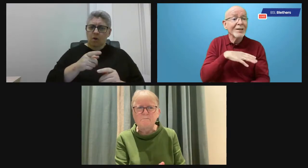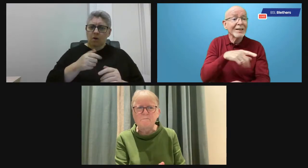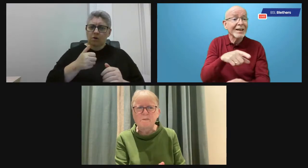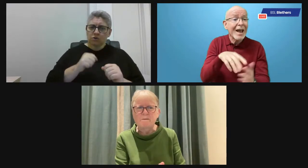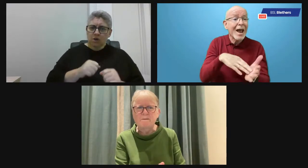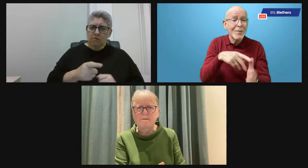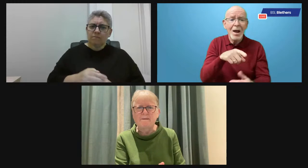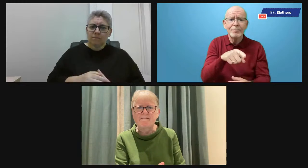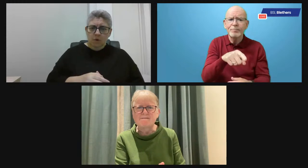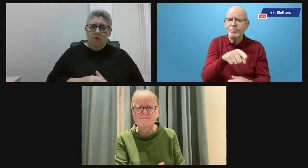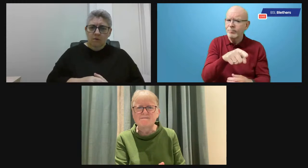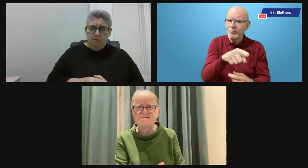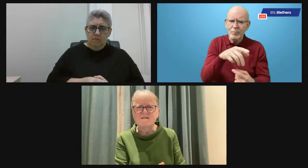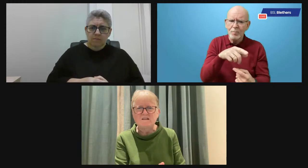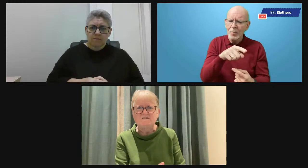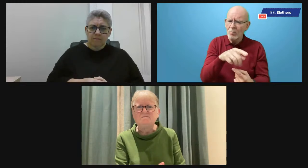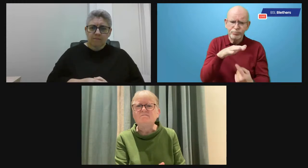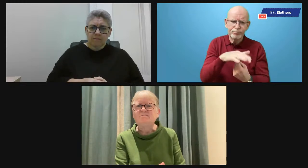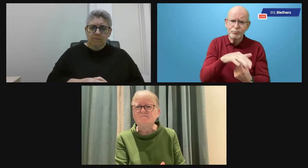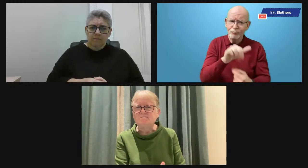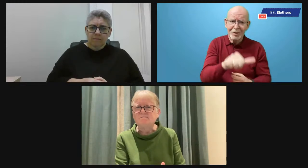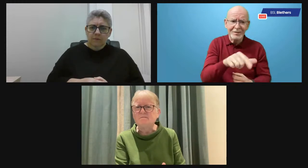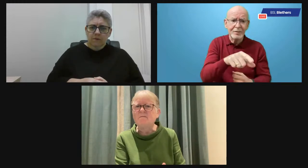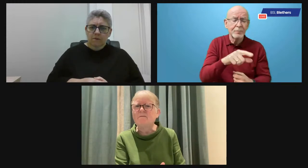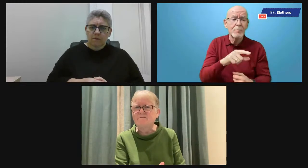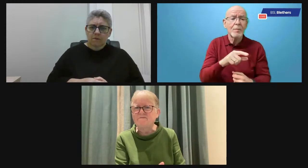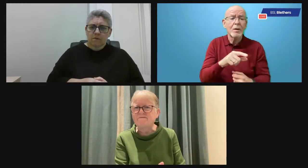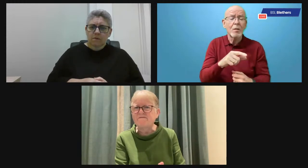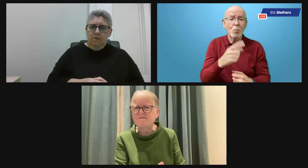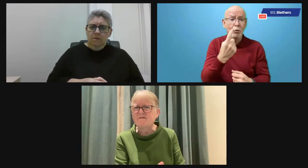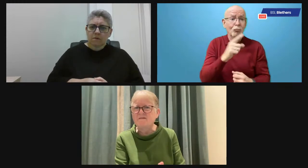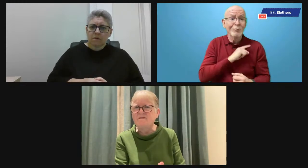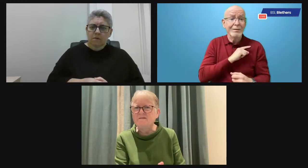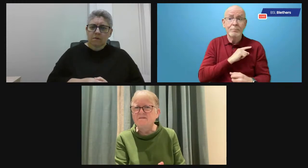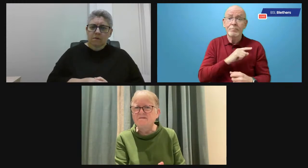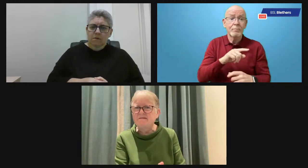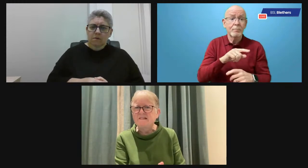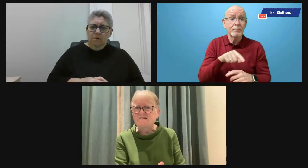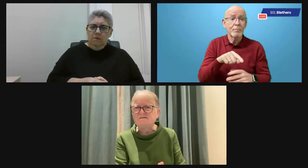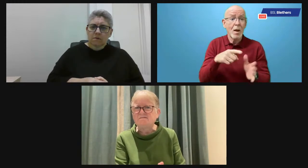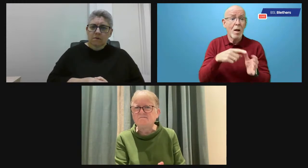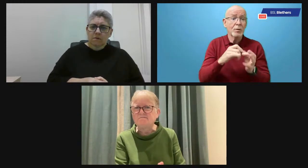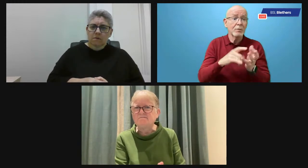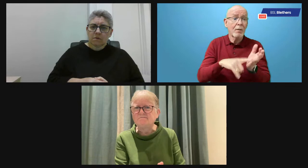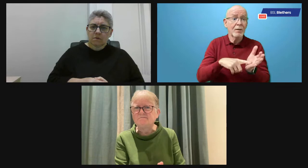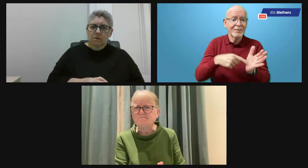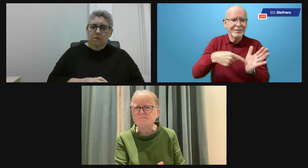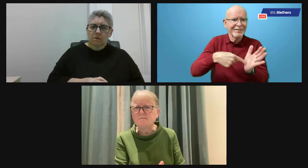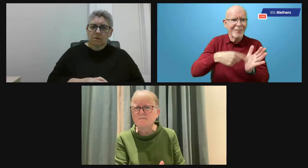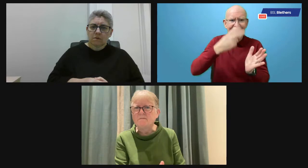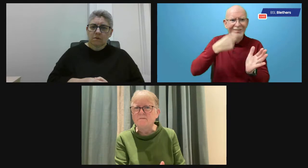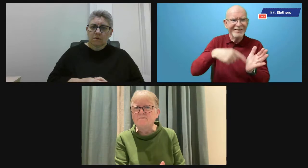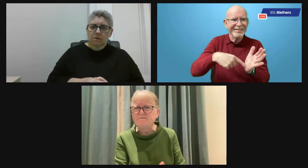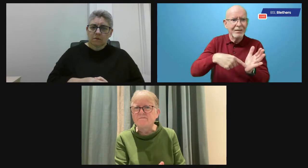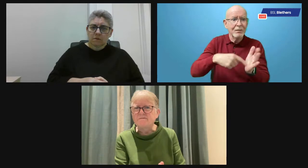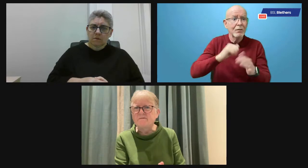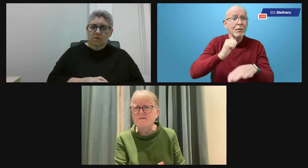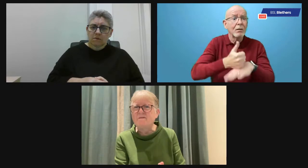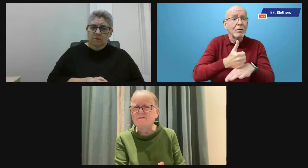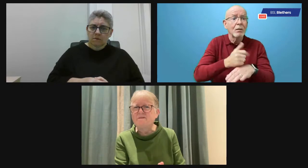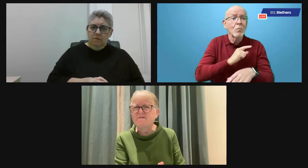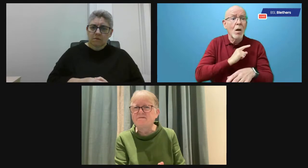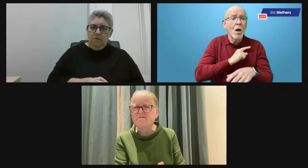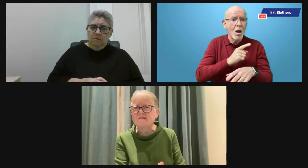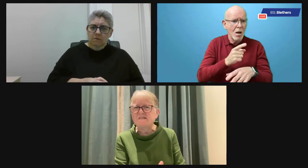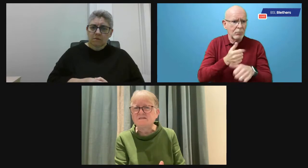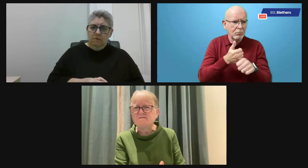It looked like you wanted to add something, Clark, about Emma's role as chair. Well, I would just say it's really important what